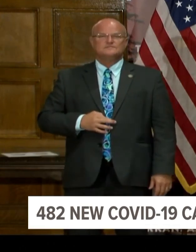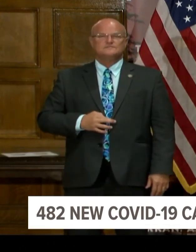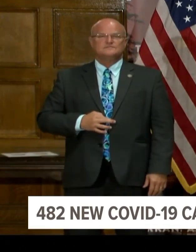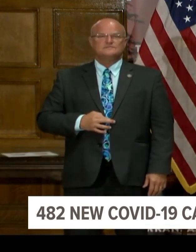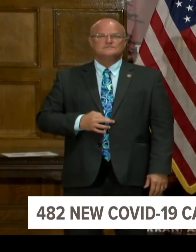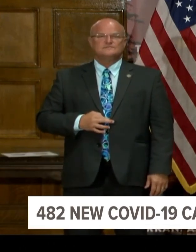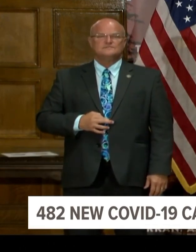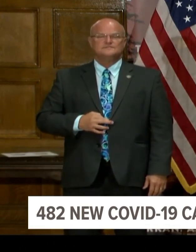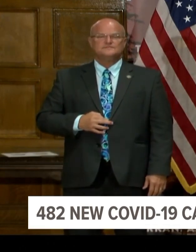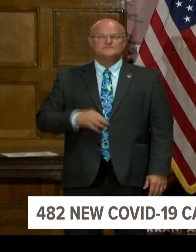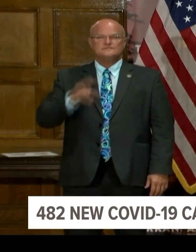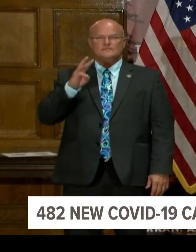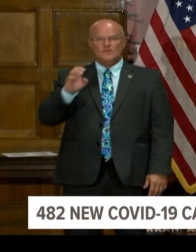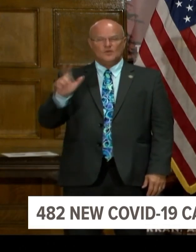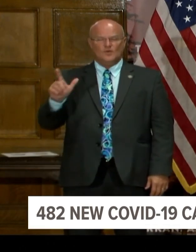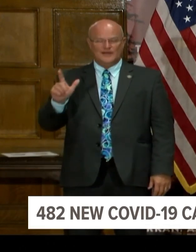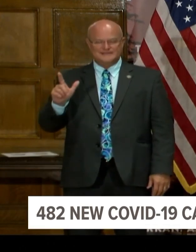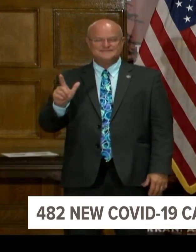Well,